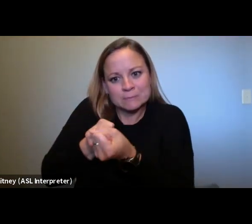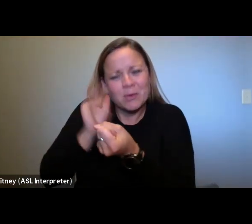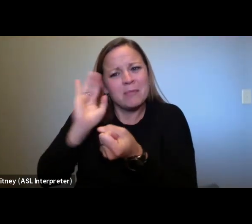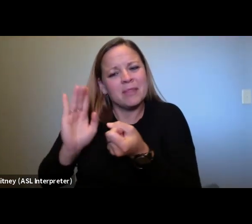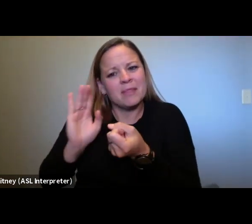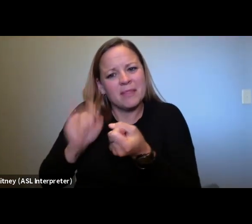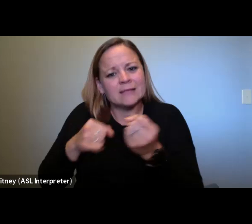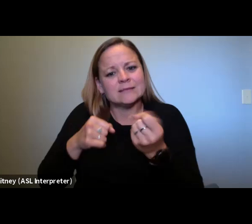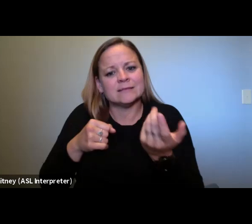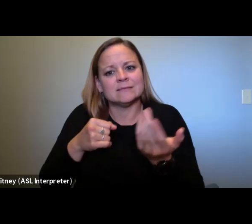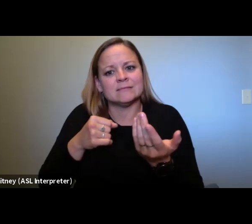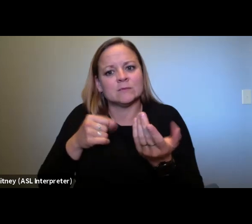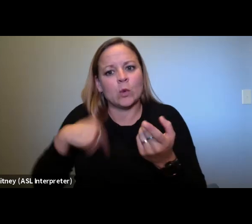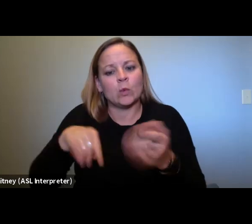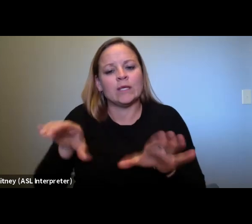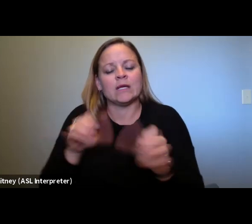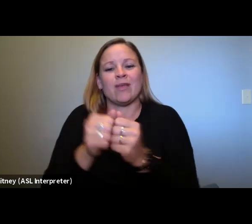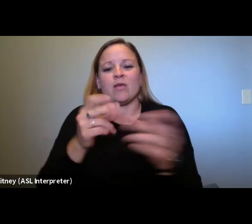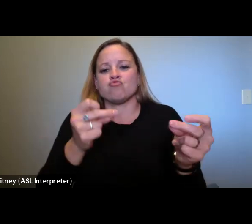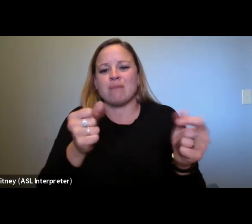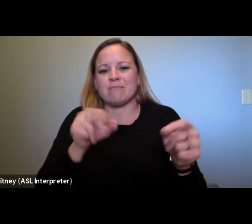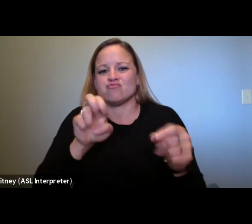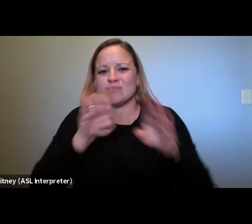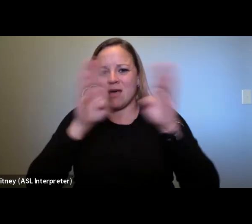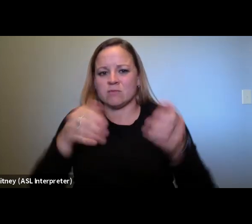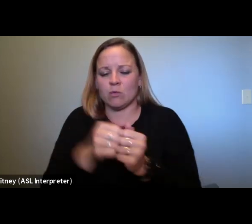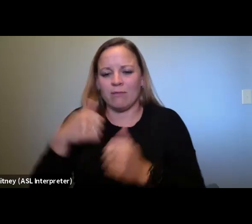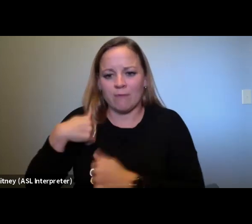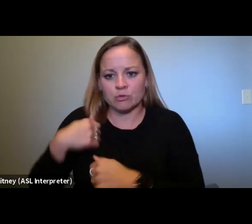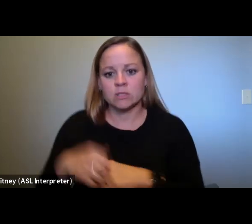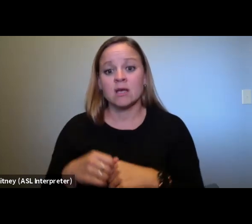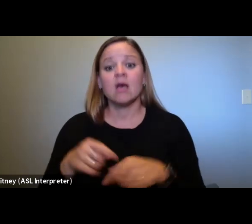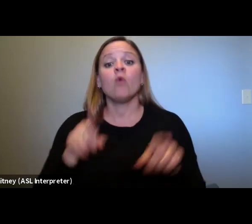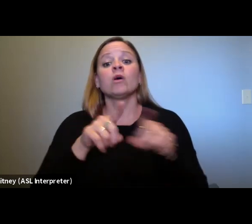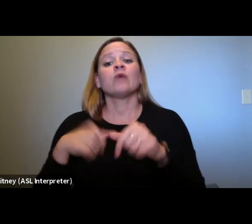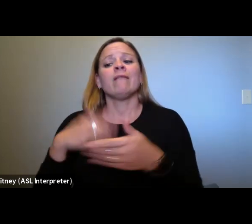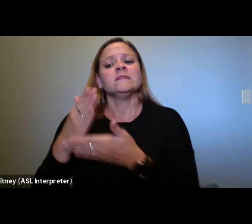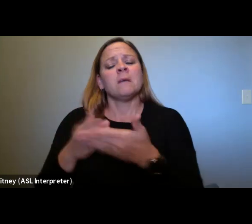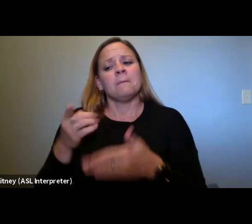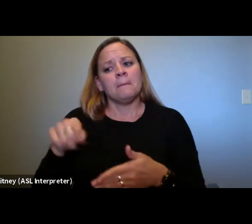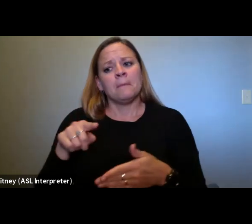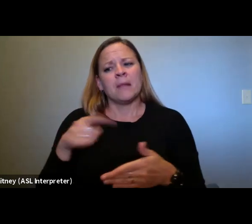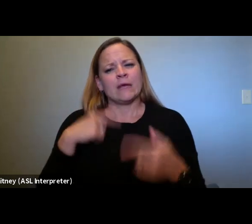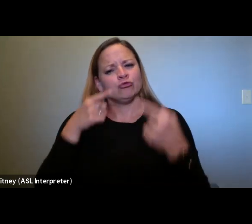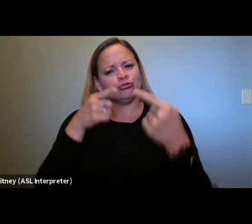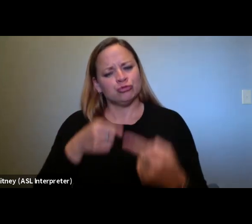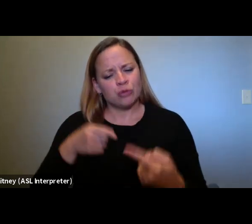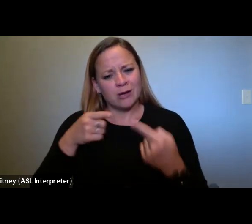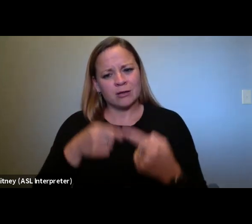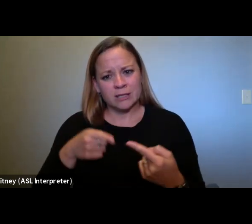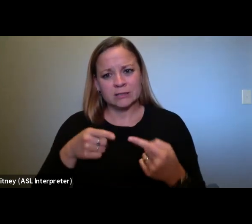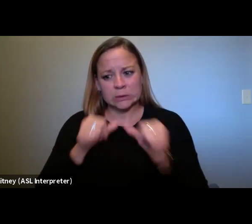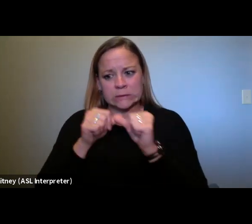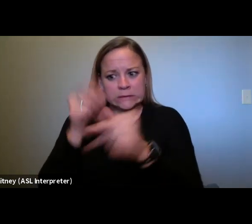with the rapid housing with the veterans. We also have some of them that were struggling to sustain their